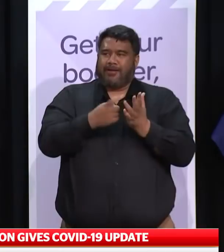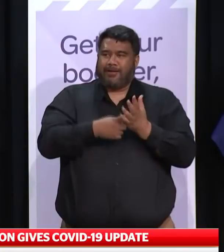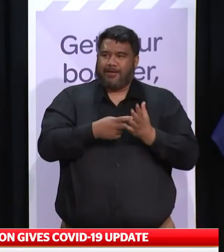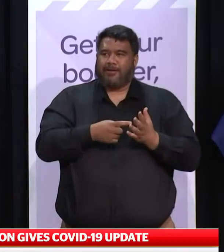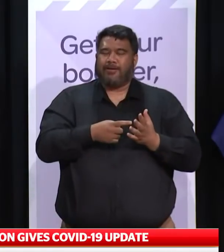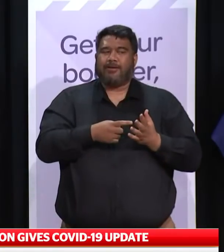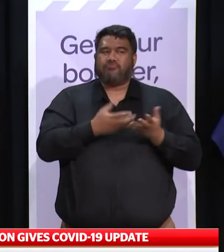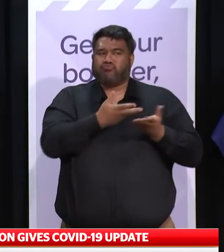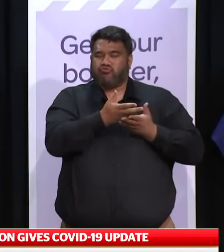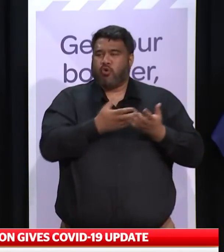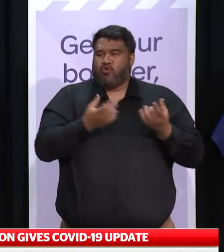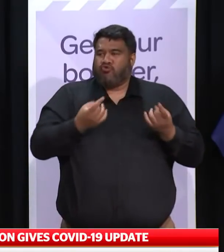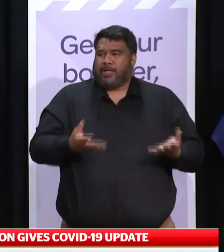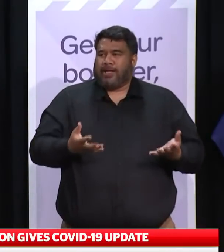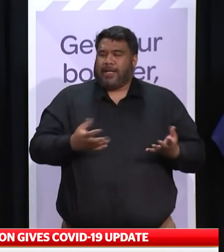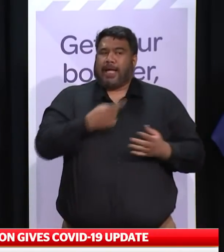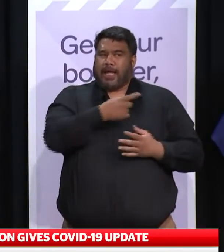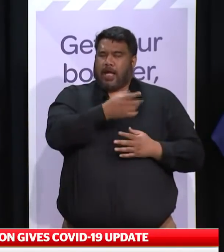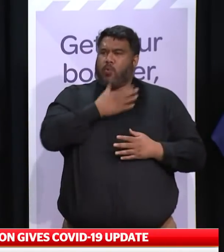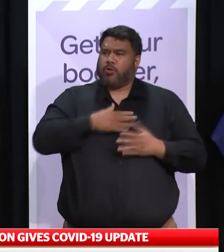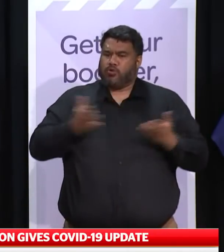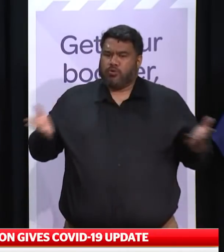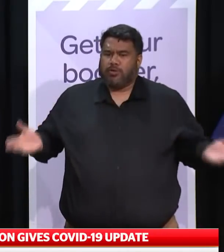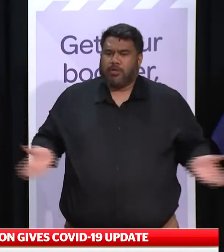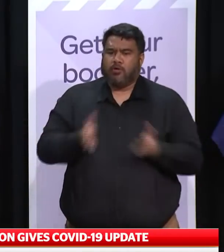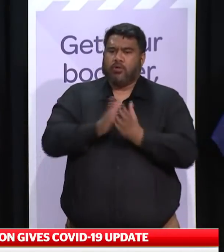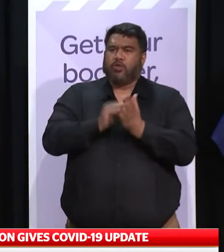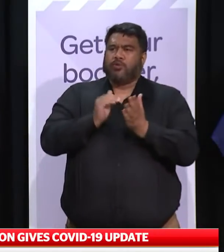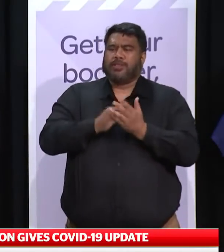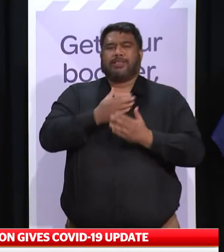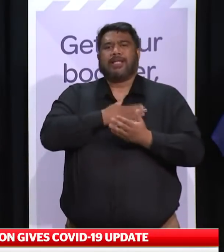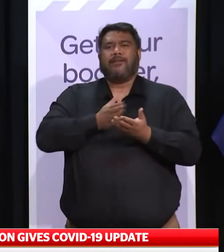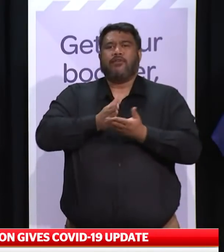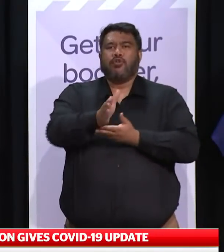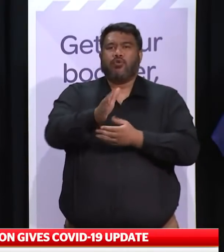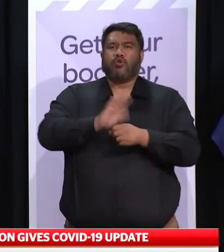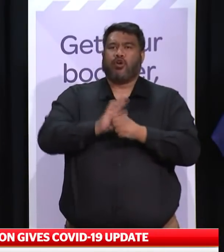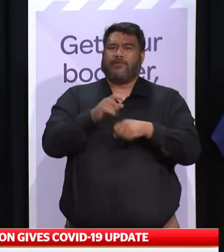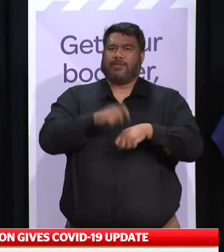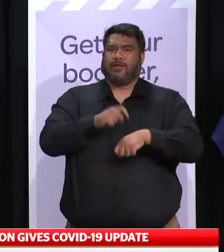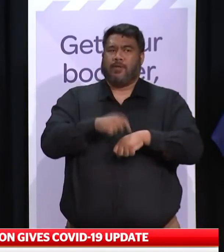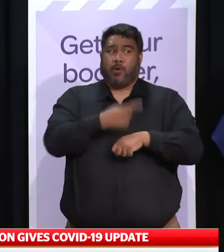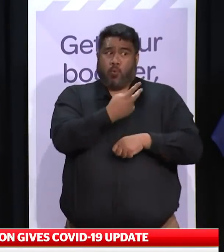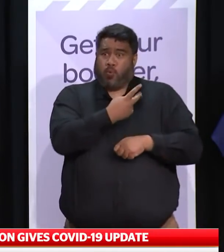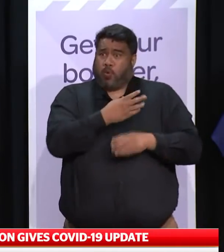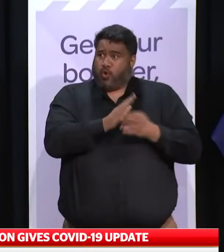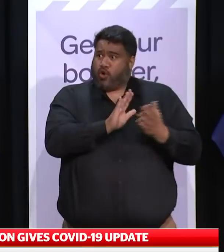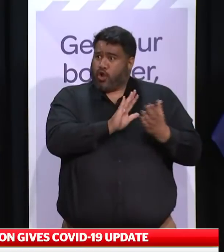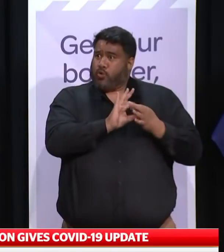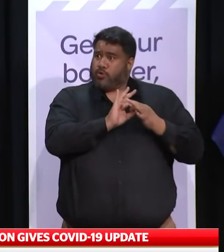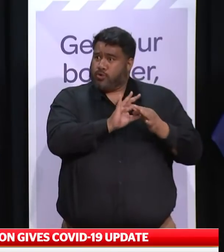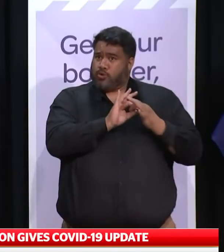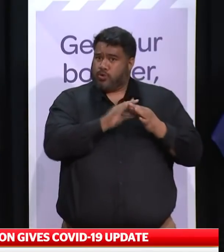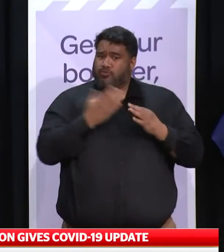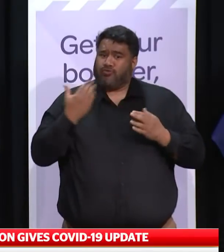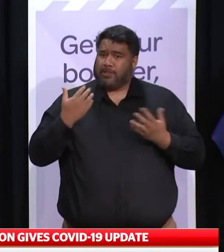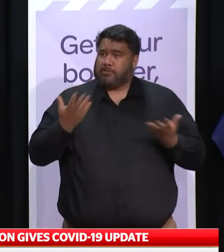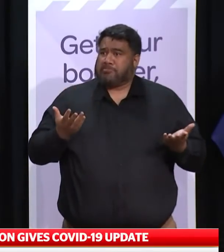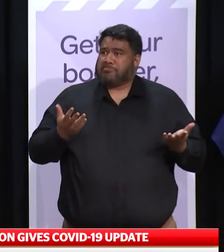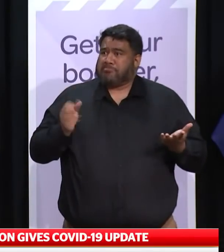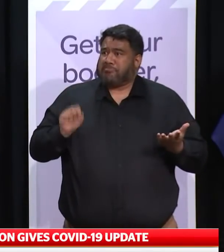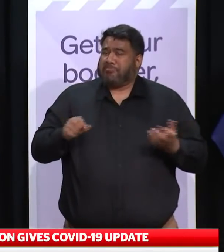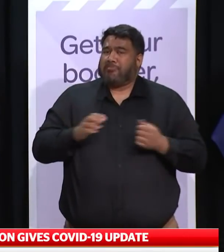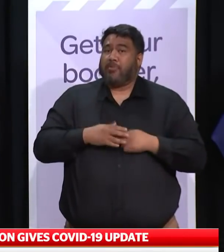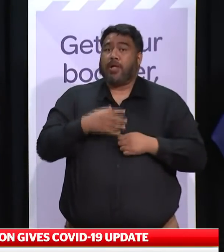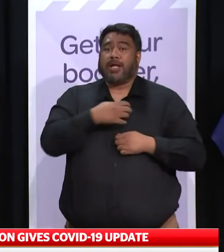New Zealand emerges through COVID strongly, and we've been working very closely with him in recent times. I think the government has